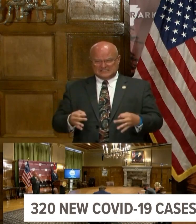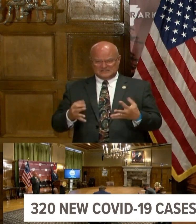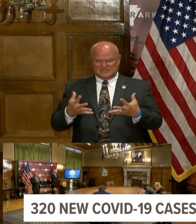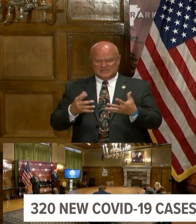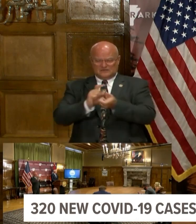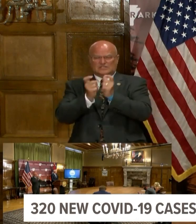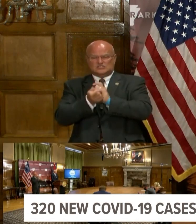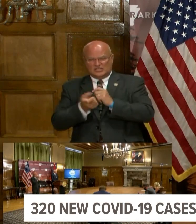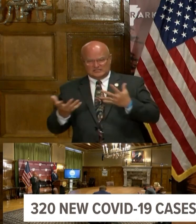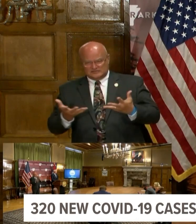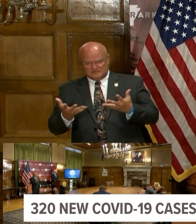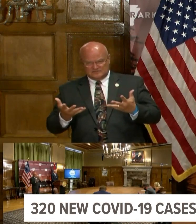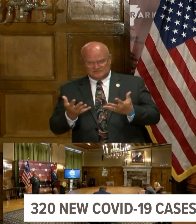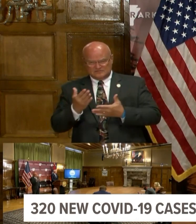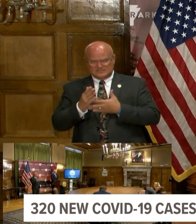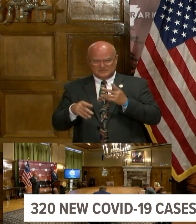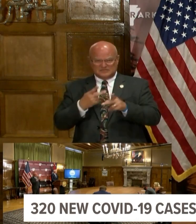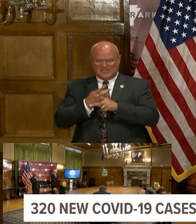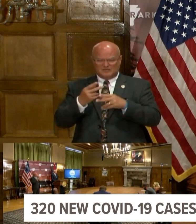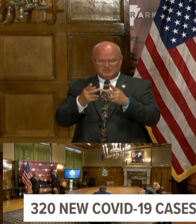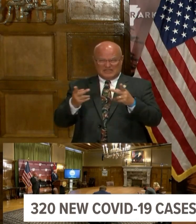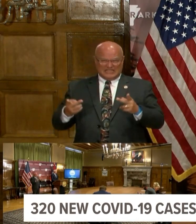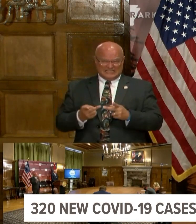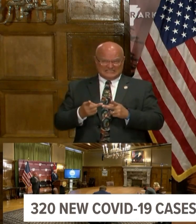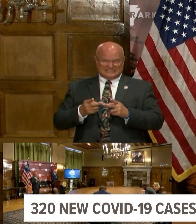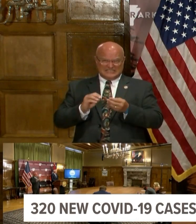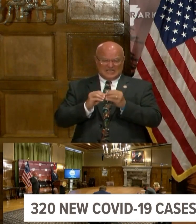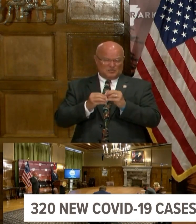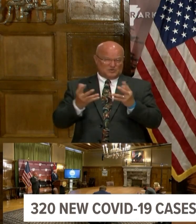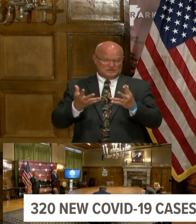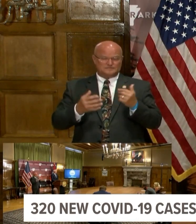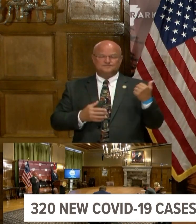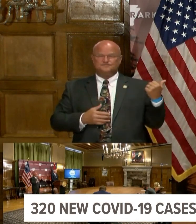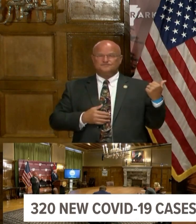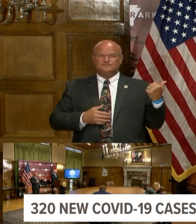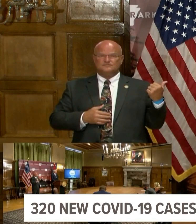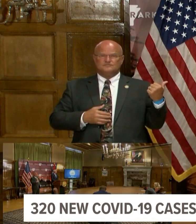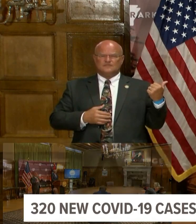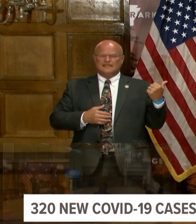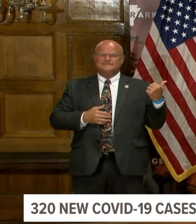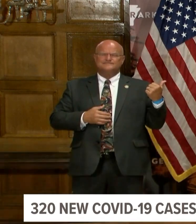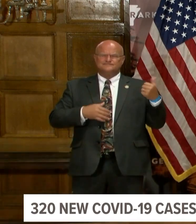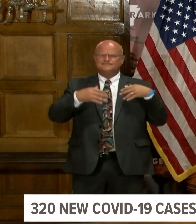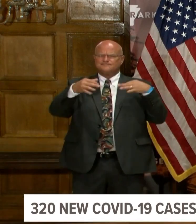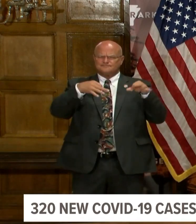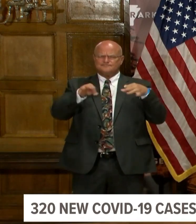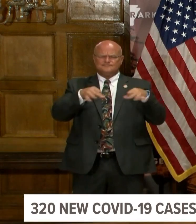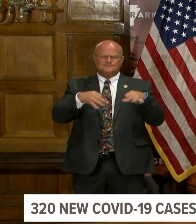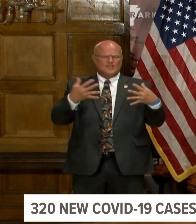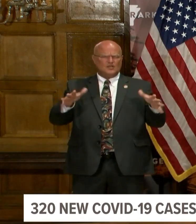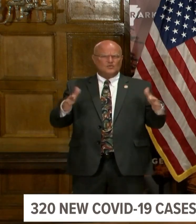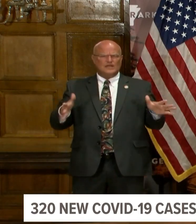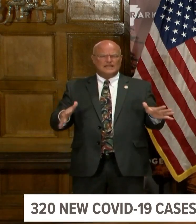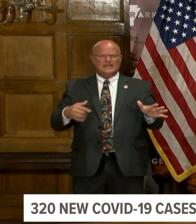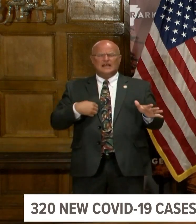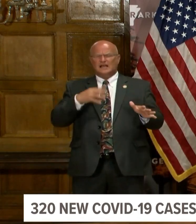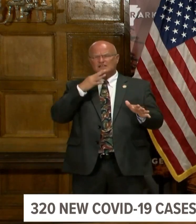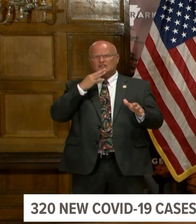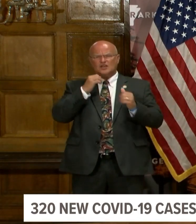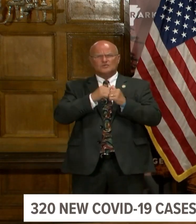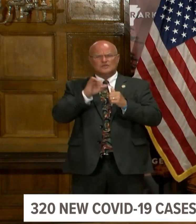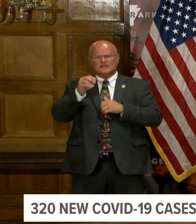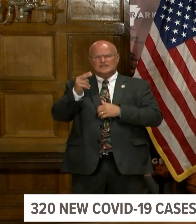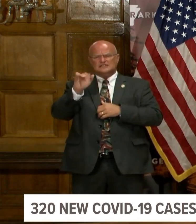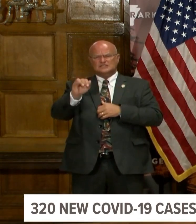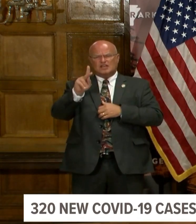got to change this? Is there some type of tipping number? Well, we really outlined that, and I'll ask Secretary Key if he wants to elaborate, but we